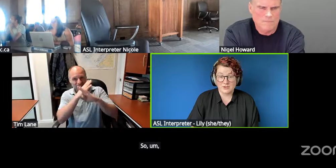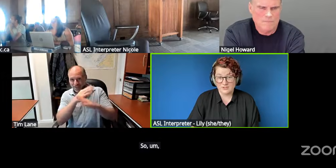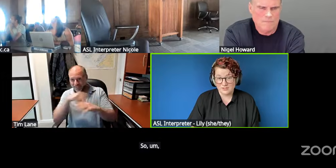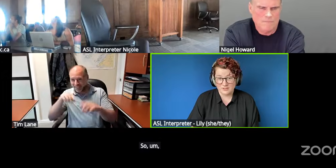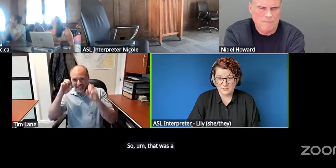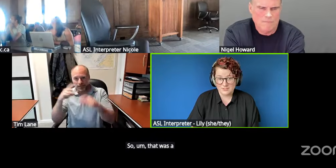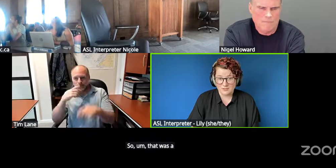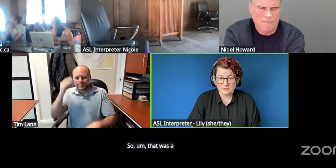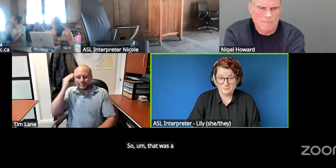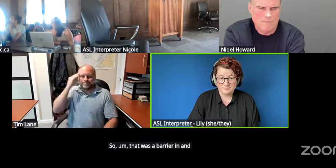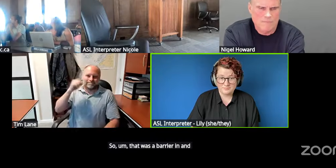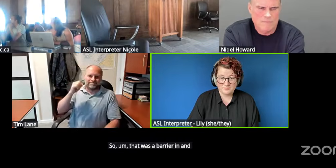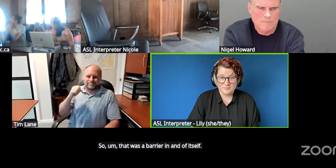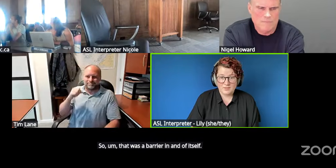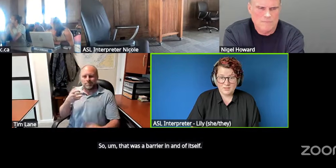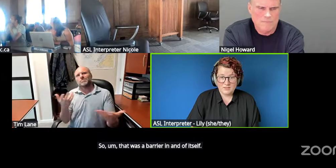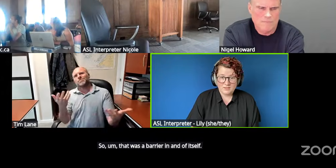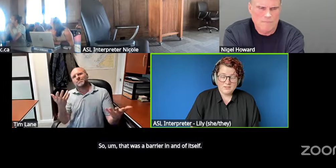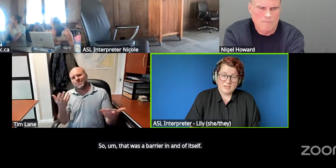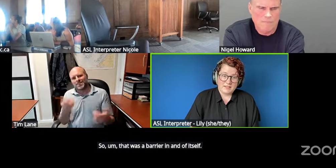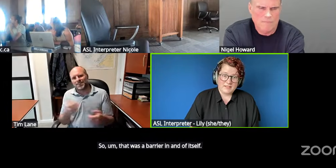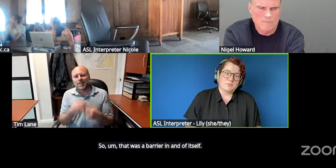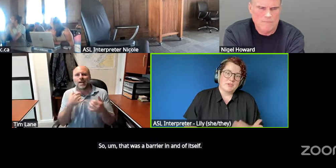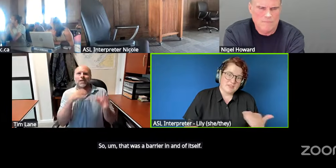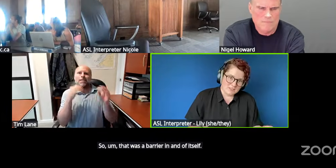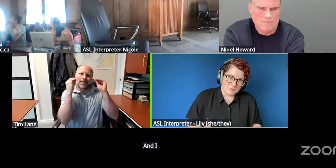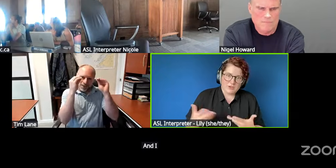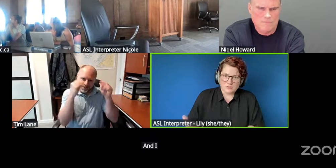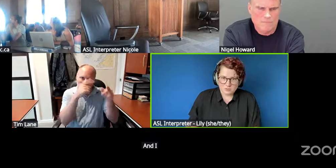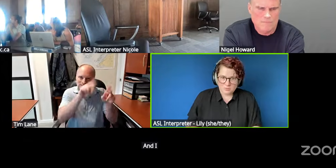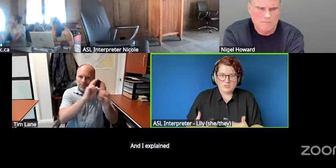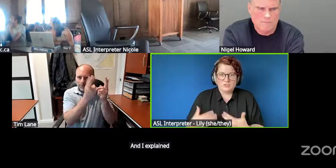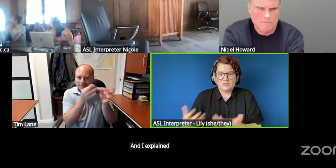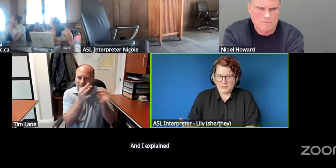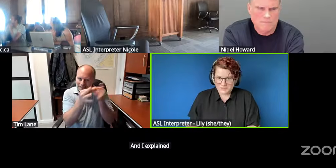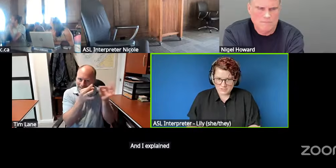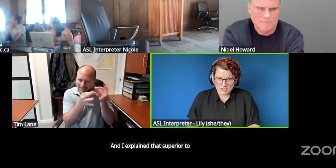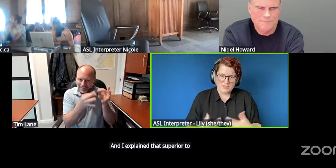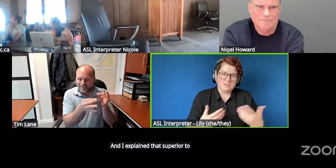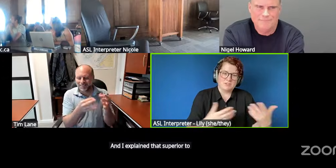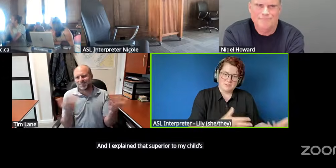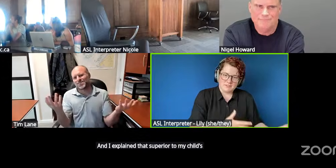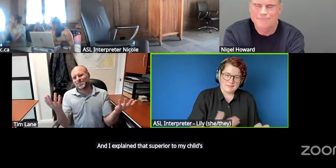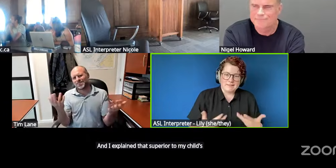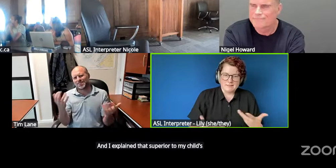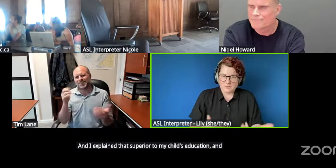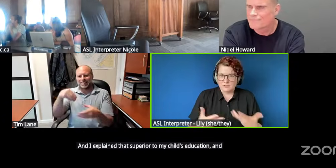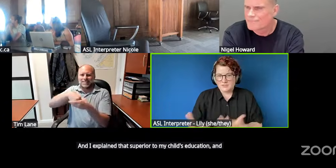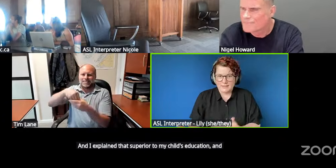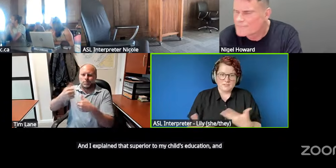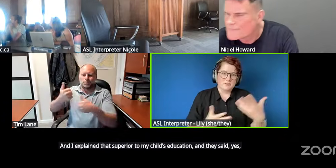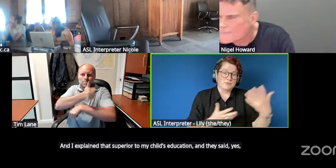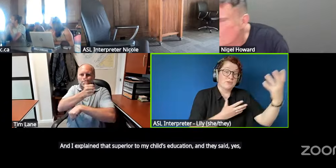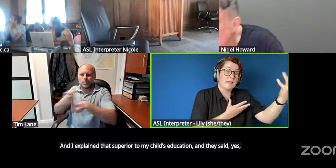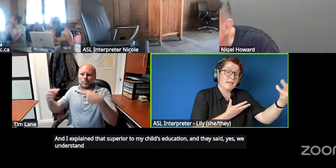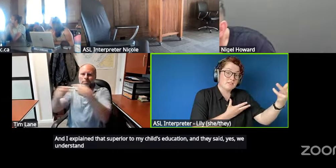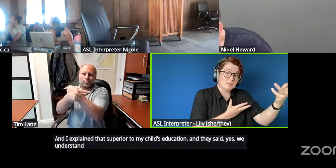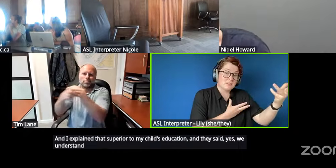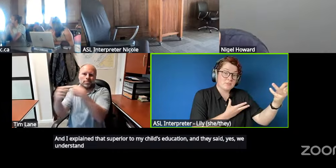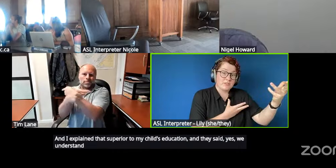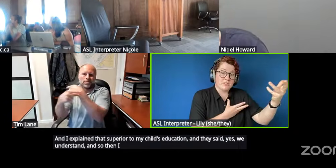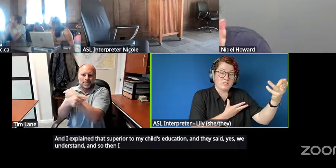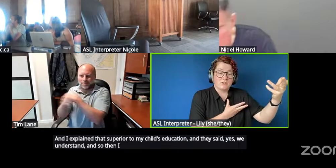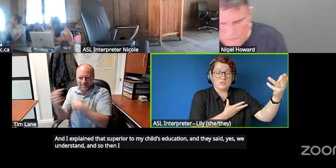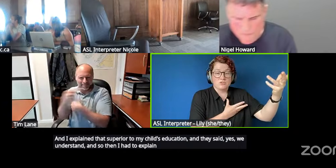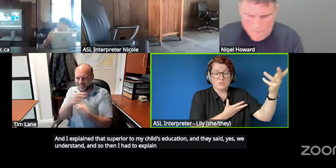that was a barrier in and of itself. And I explained that's a barrier to my child's education. And they said, yes, we understand. And so then I had